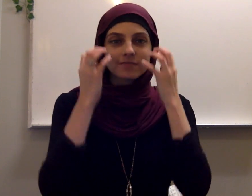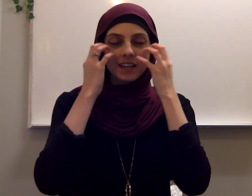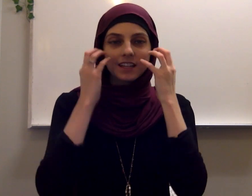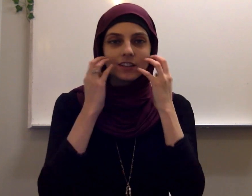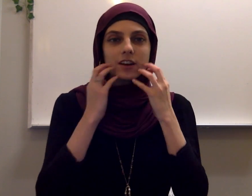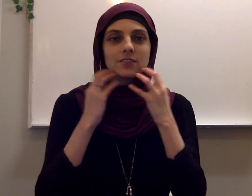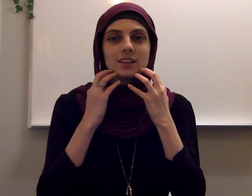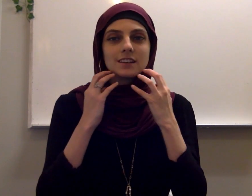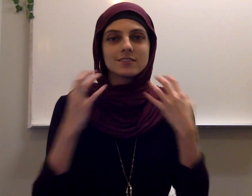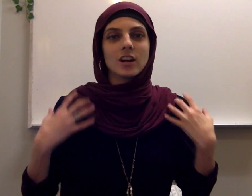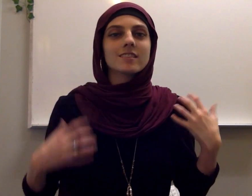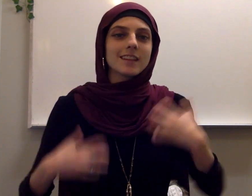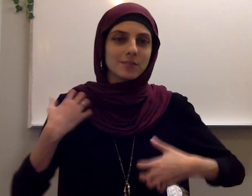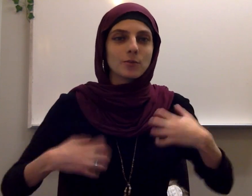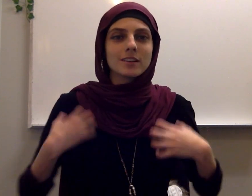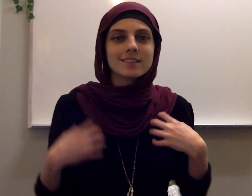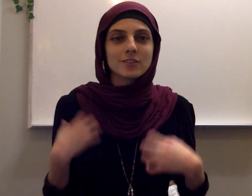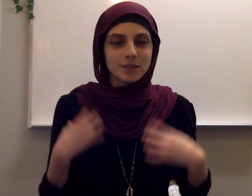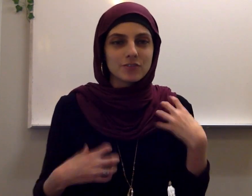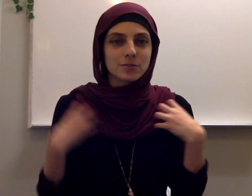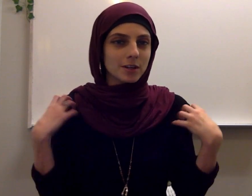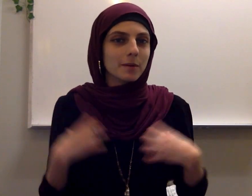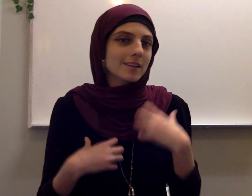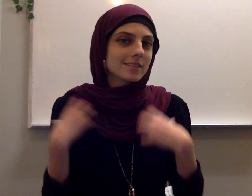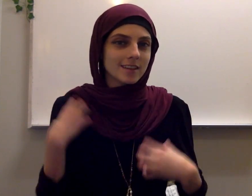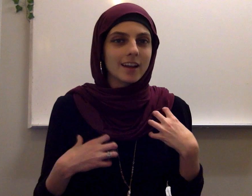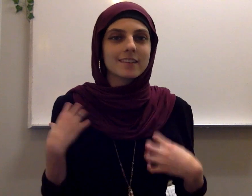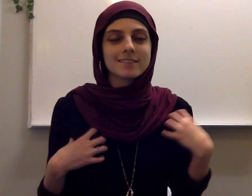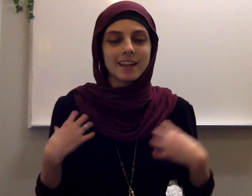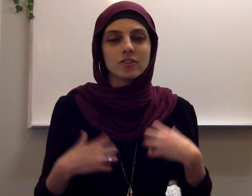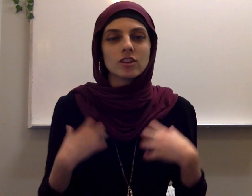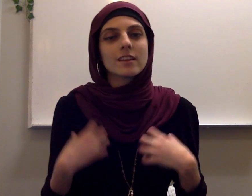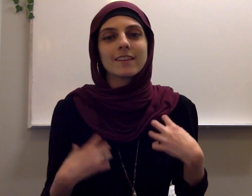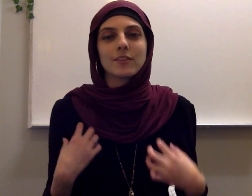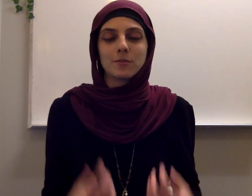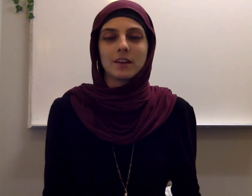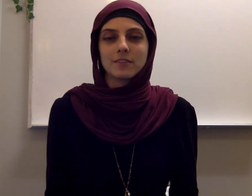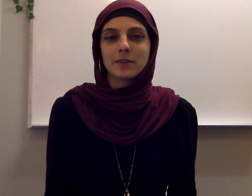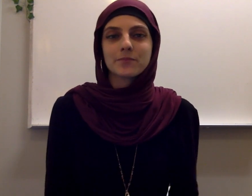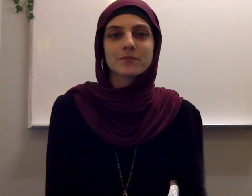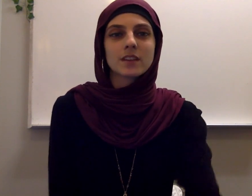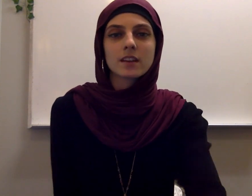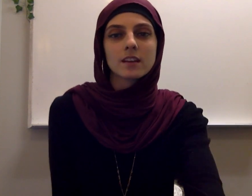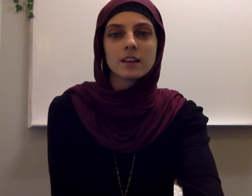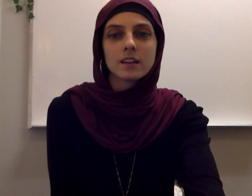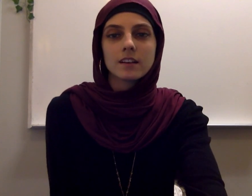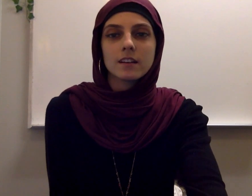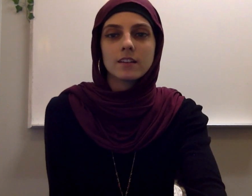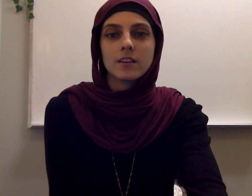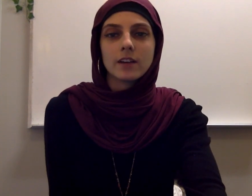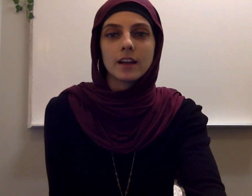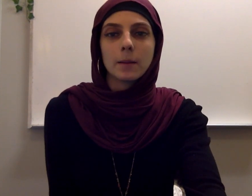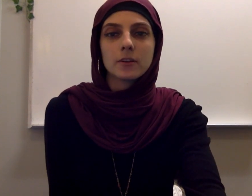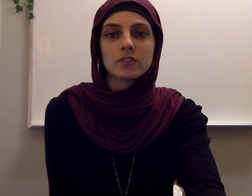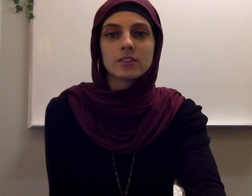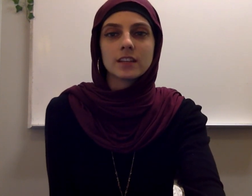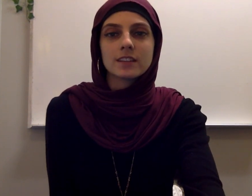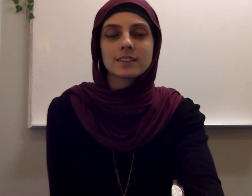Okay, and then you have the dots. That's one situation where you might sign itchy in this way, right? Okay, emergencies.